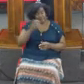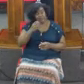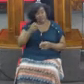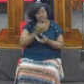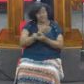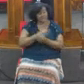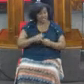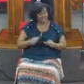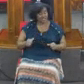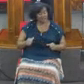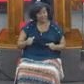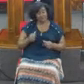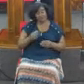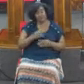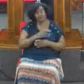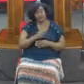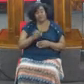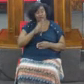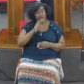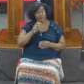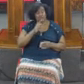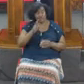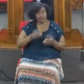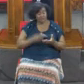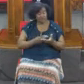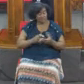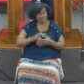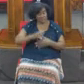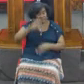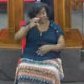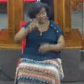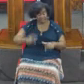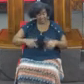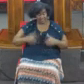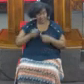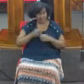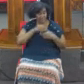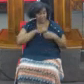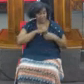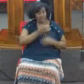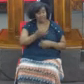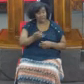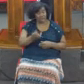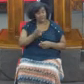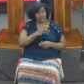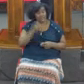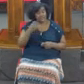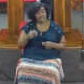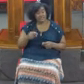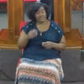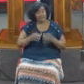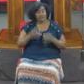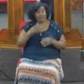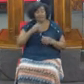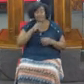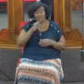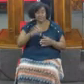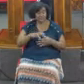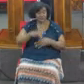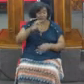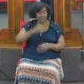you're born again. You are sure that the Holy Spirit lives within you. The Bible said, if you have not the Spirit of Christ,